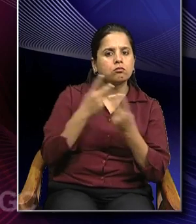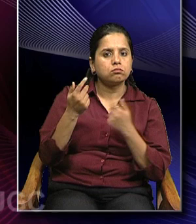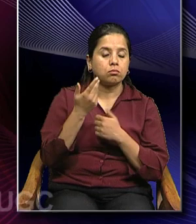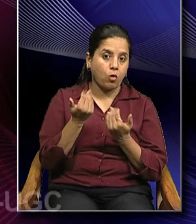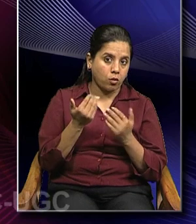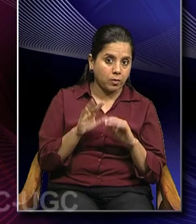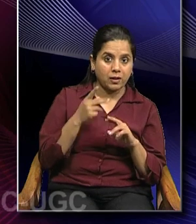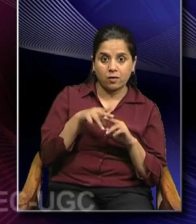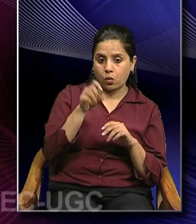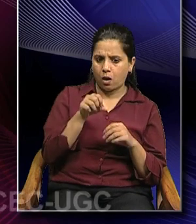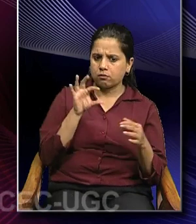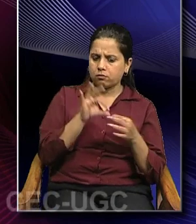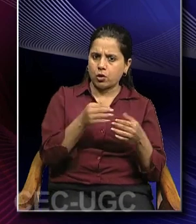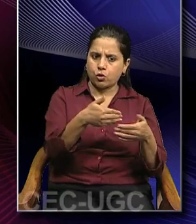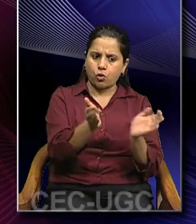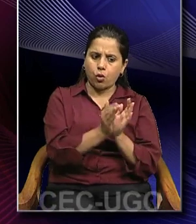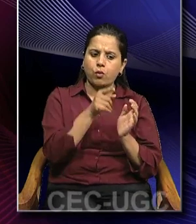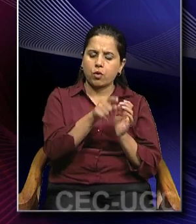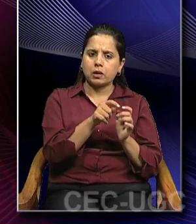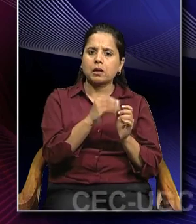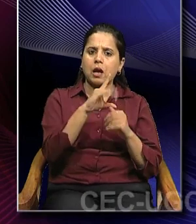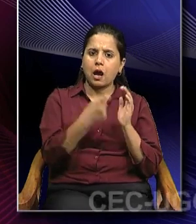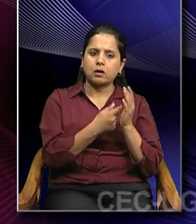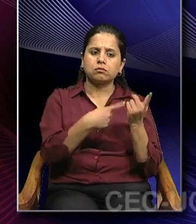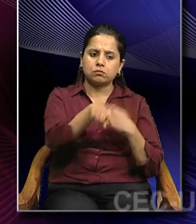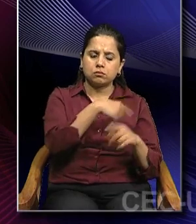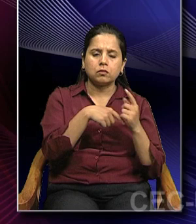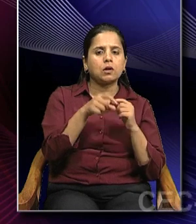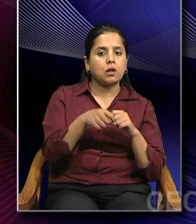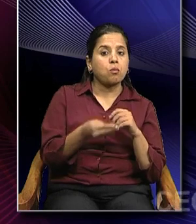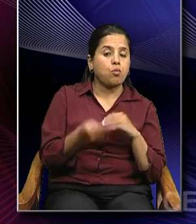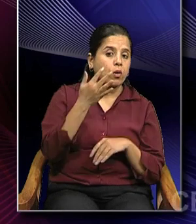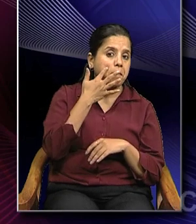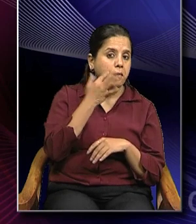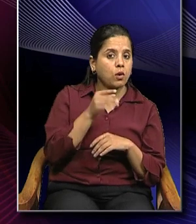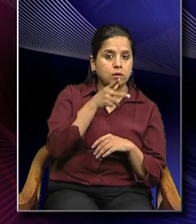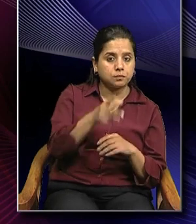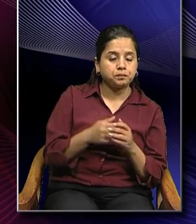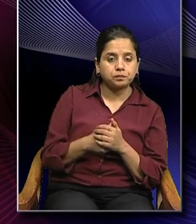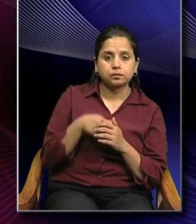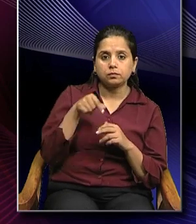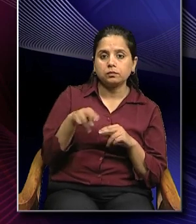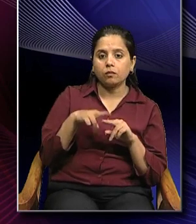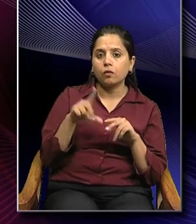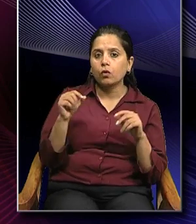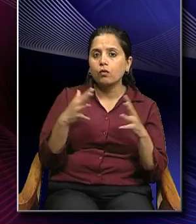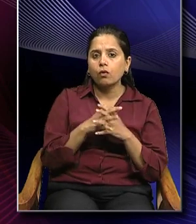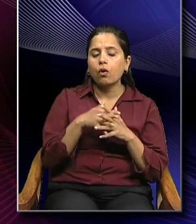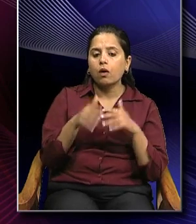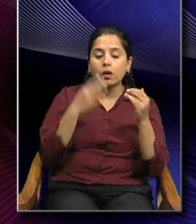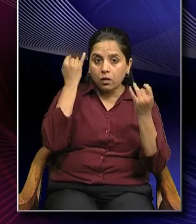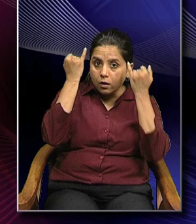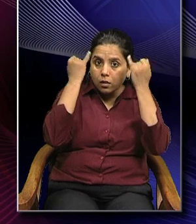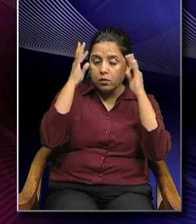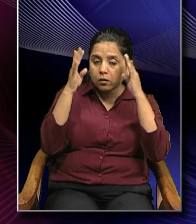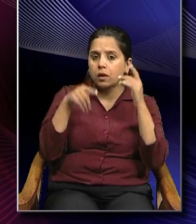are able to connect with the communities of customers, and that is something which is more important. So, the flow of innovation which was